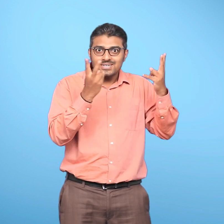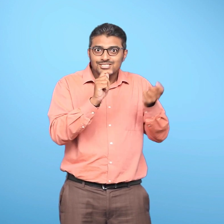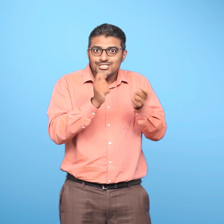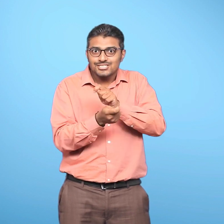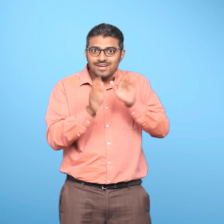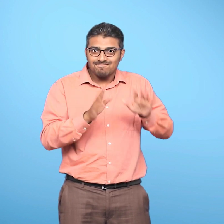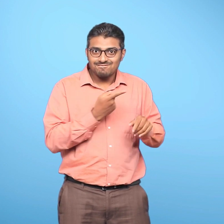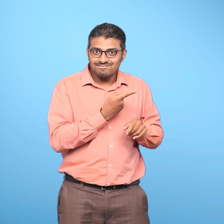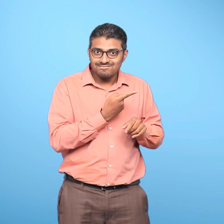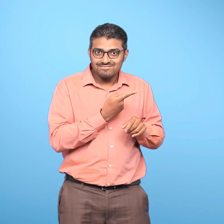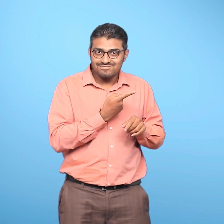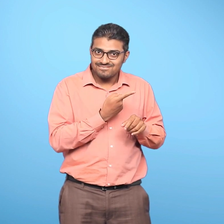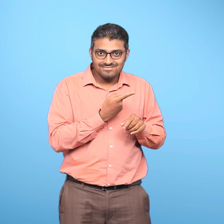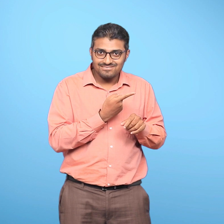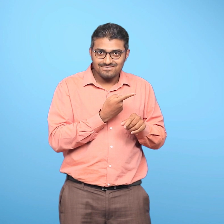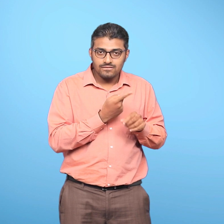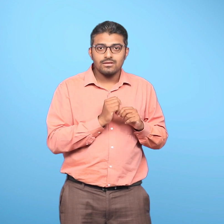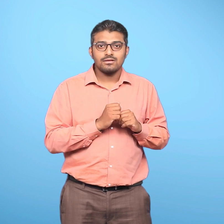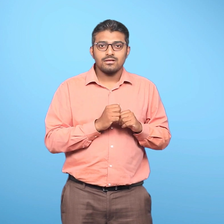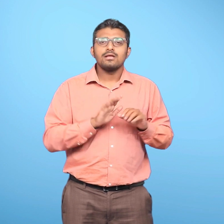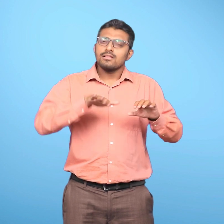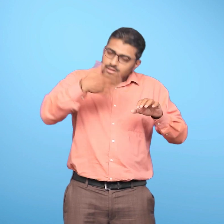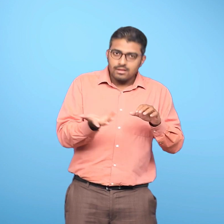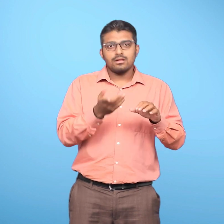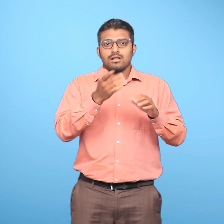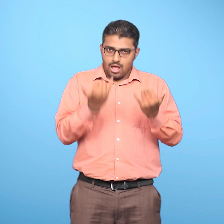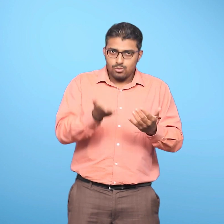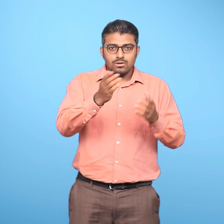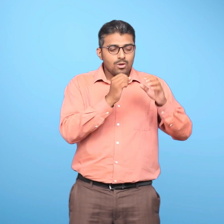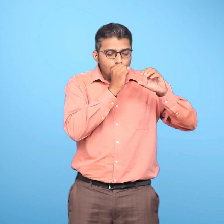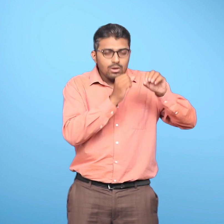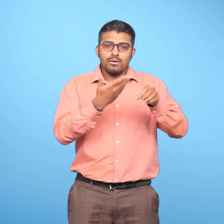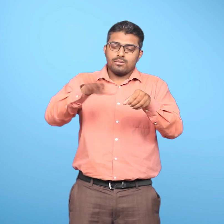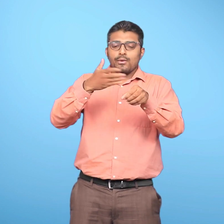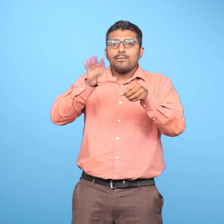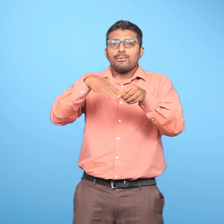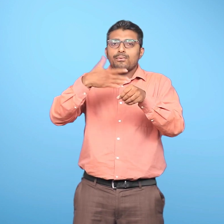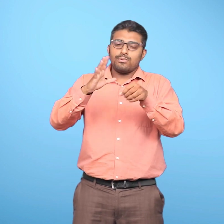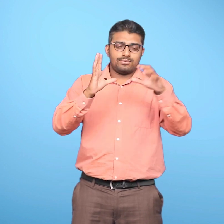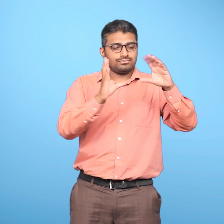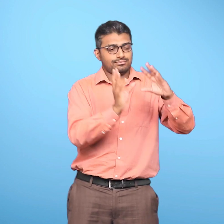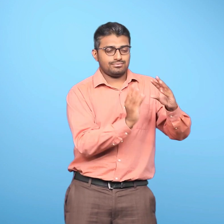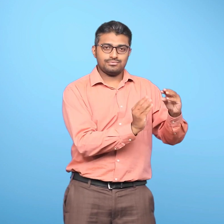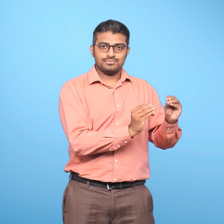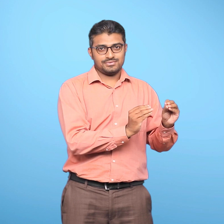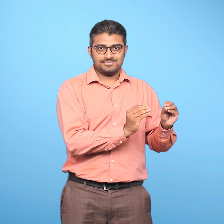Figure 6.1 shows a balloon changes its size and shape on blowing air into it.